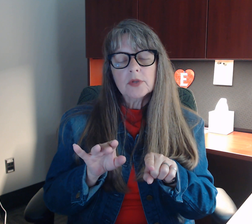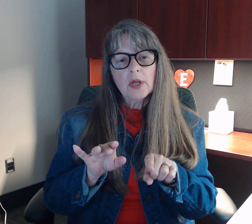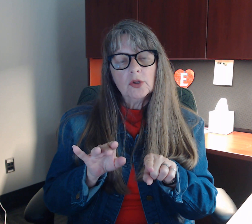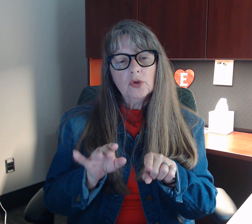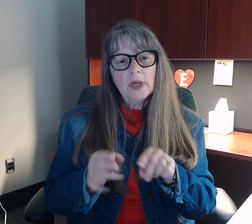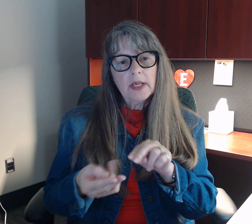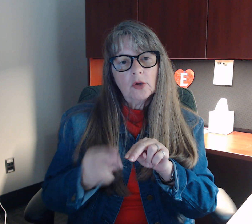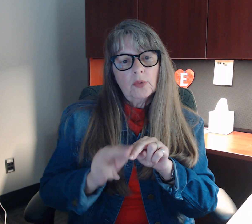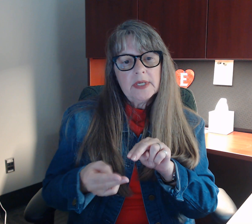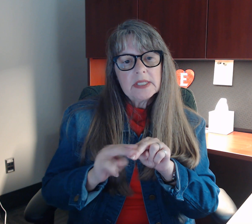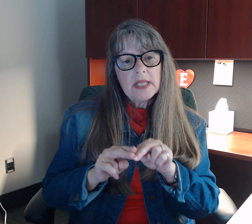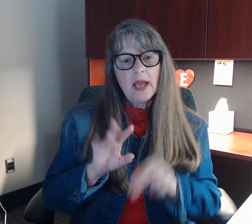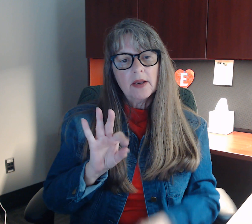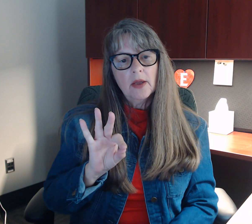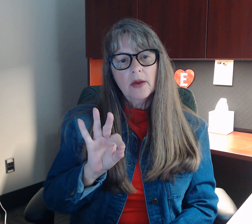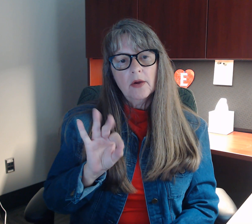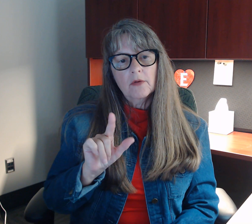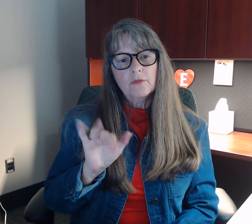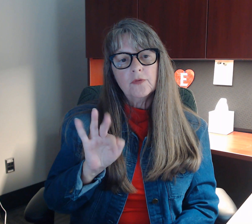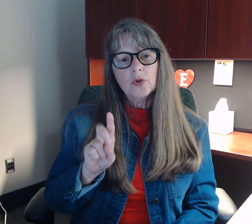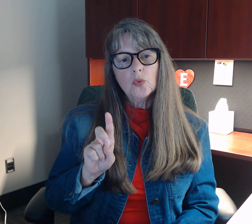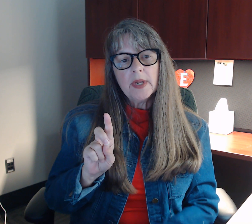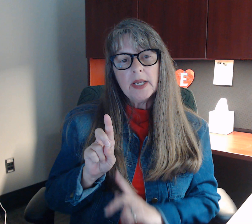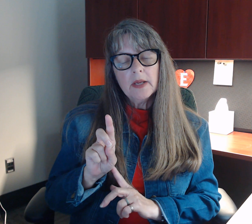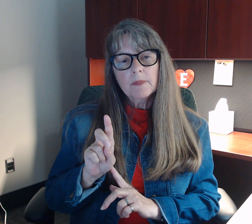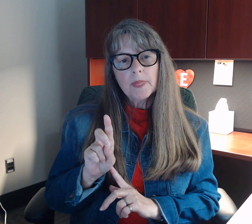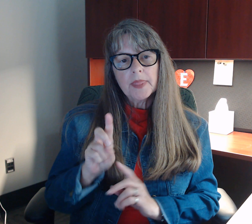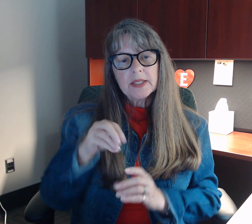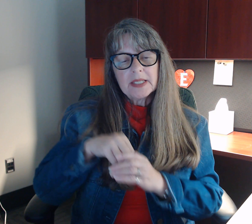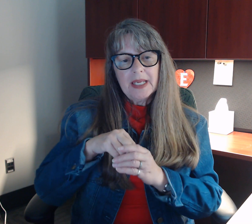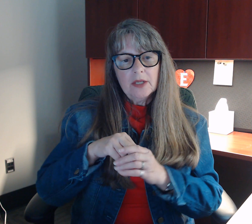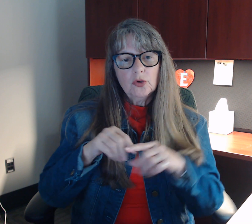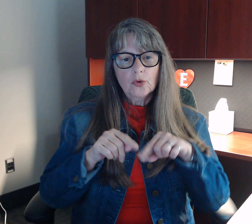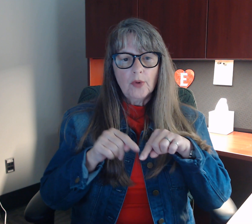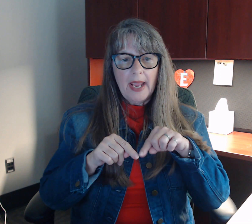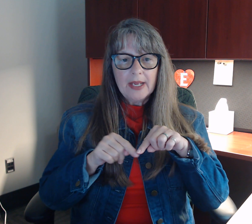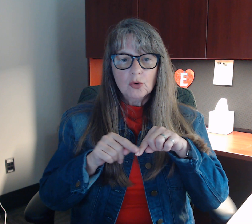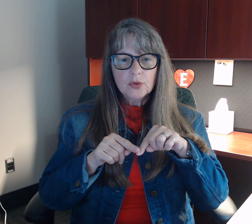you can increase that fluid that's in your ankles